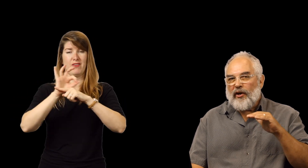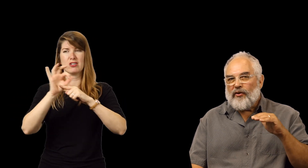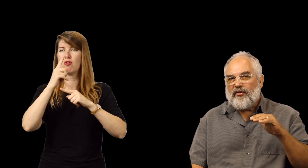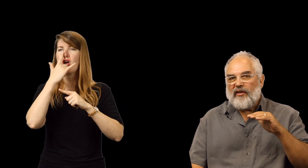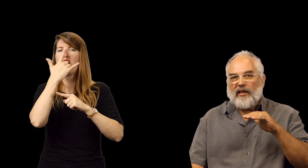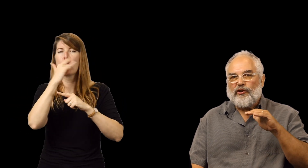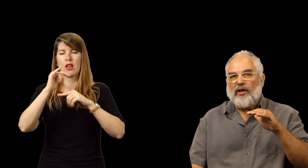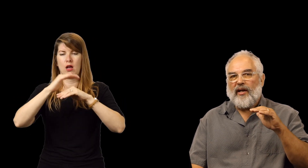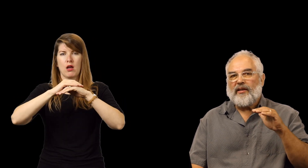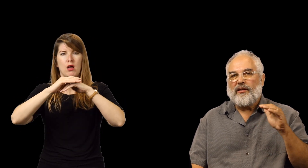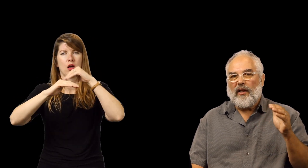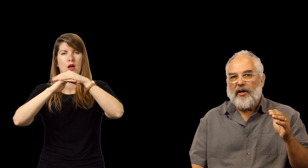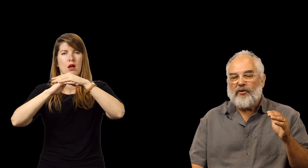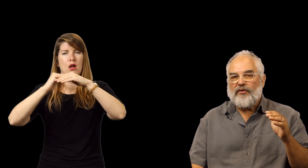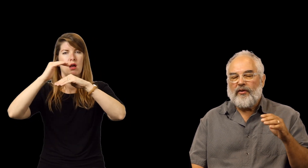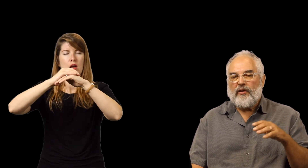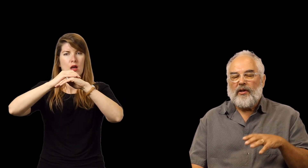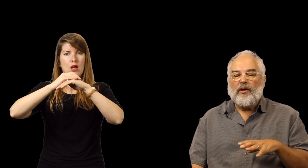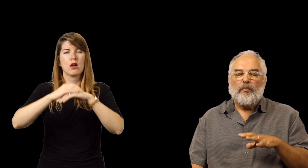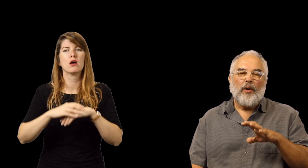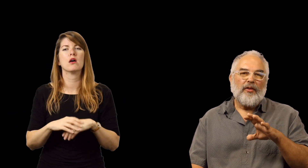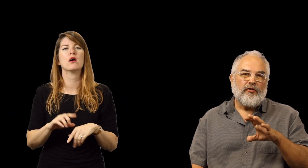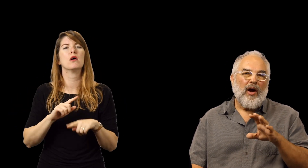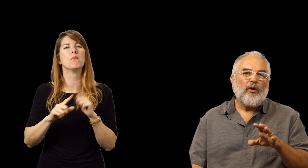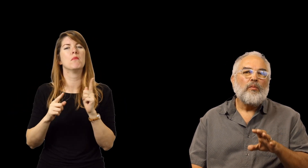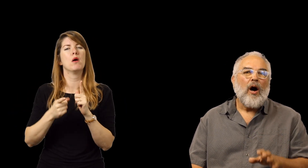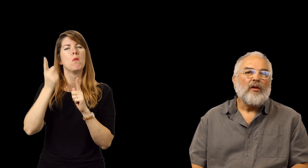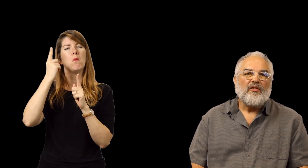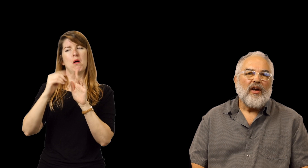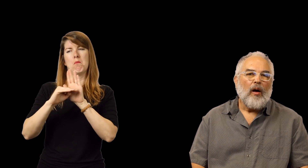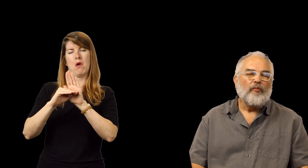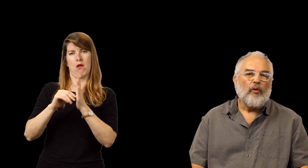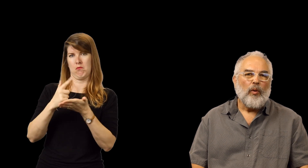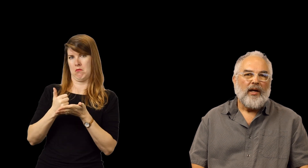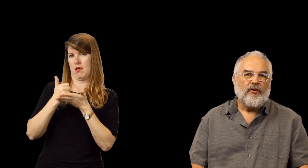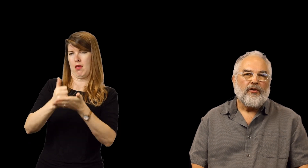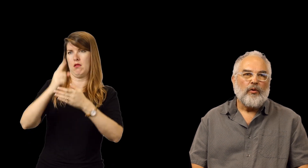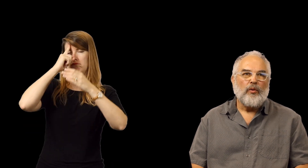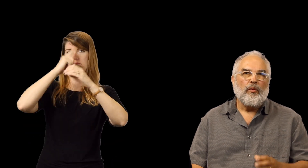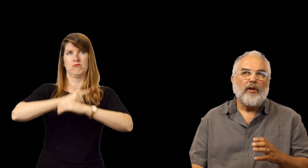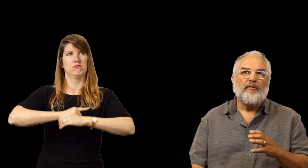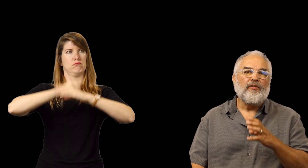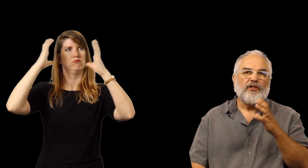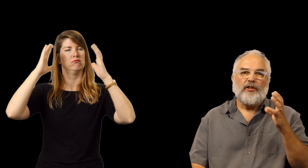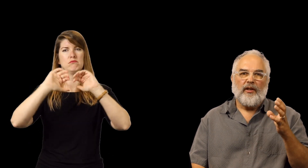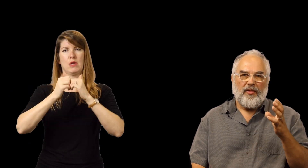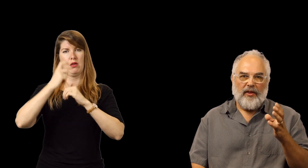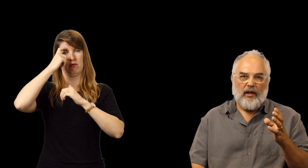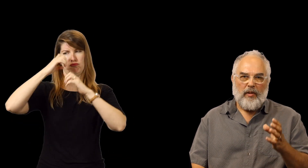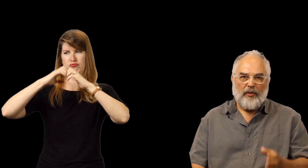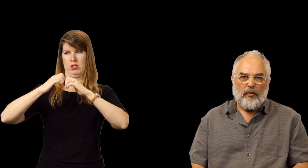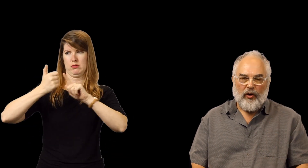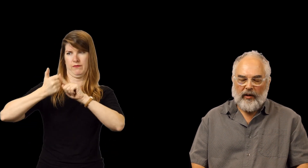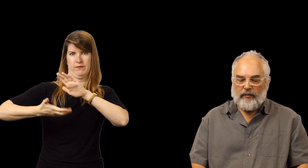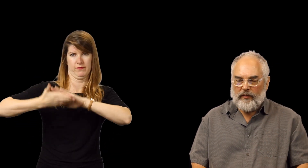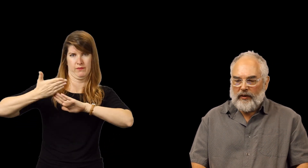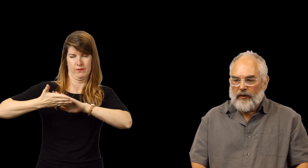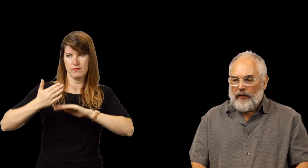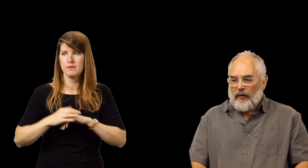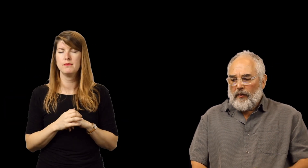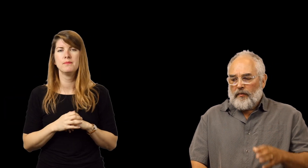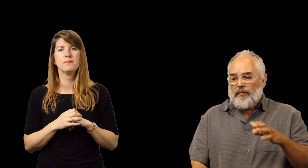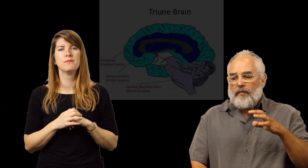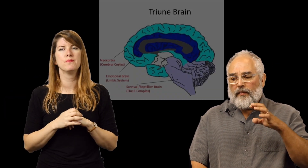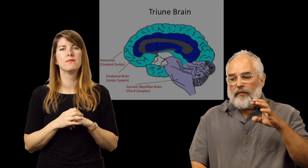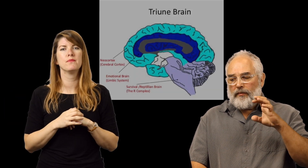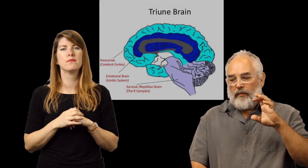like layers, interconnected layers, but the triune model is a helpful way to envision and think about the brain.